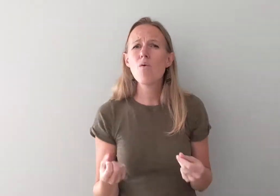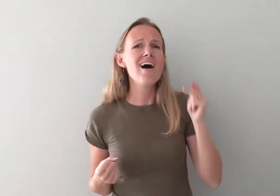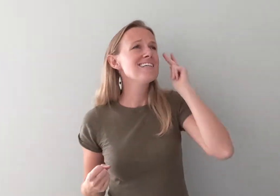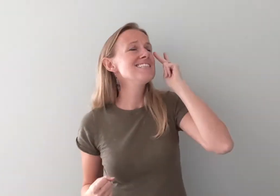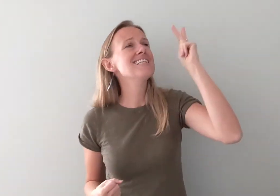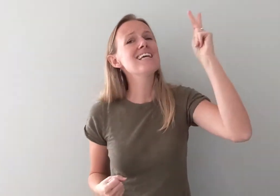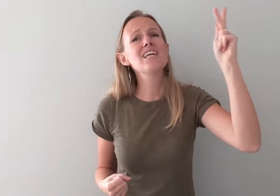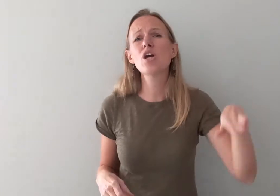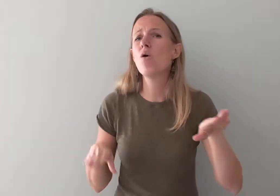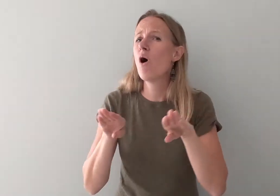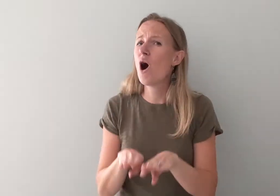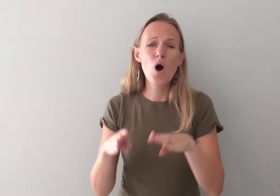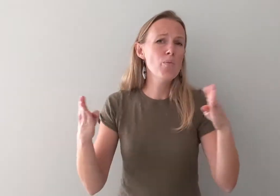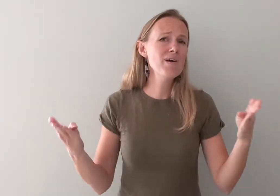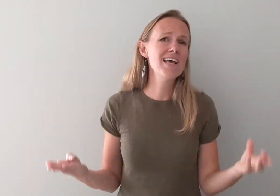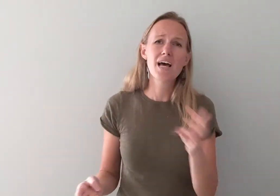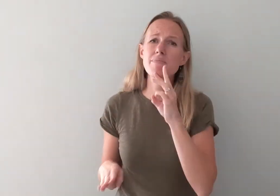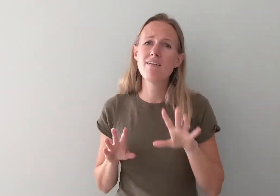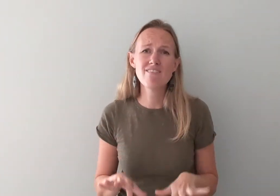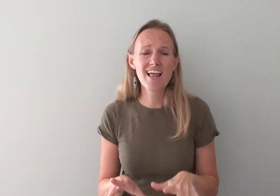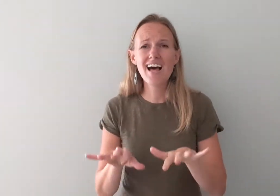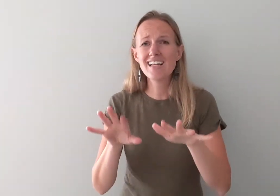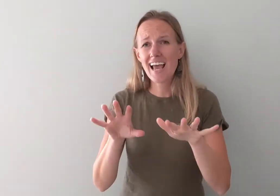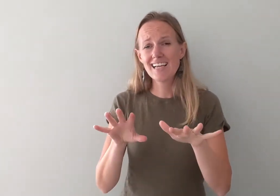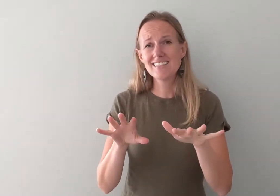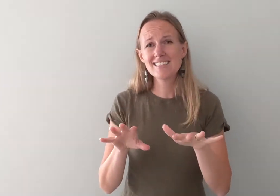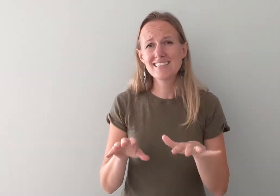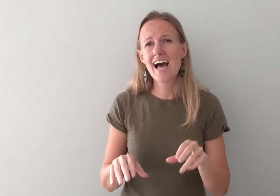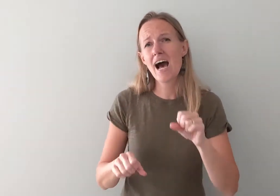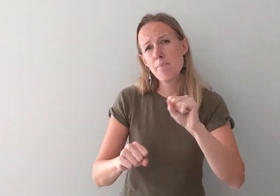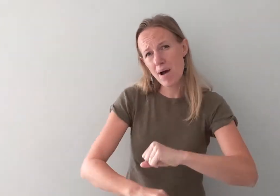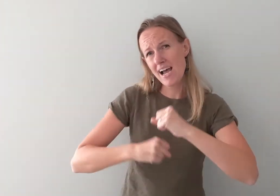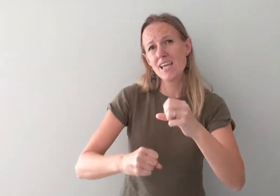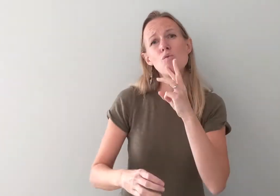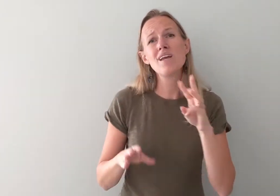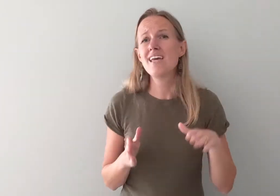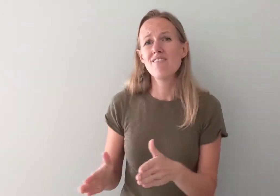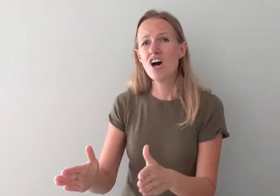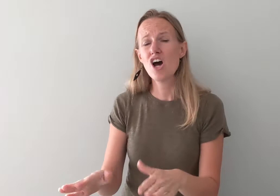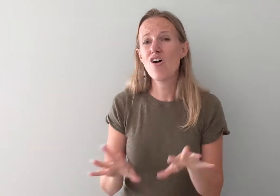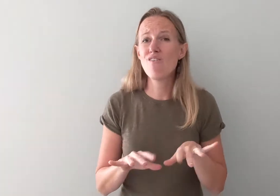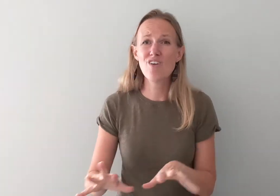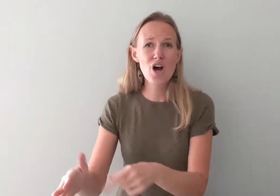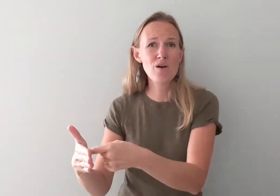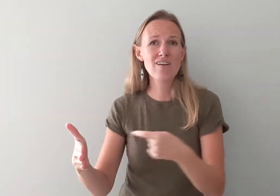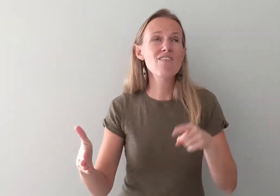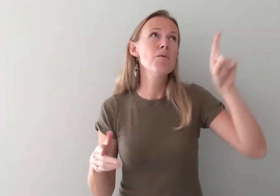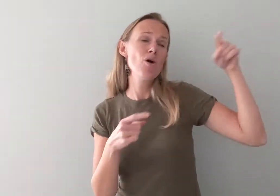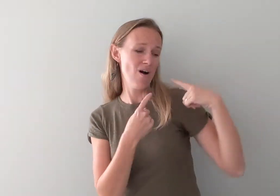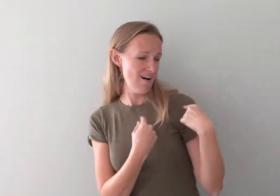wanna see you. Open up the floodgates, a mighty river flowing from your